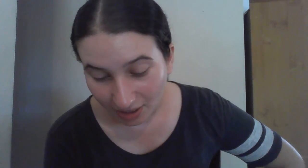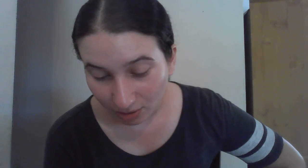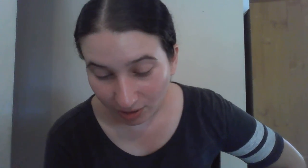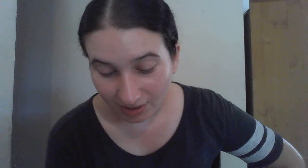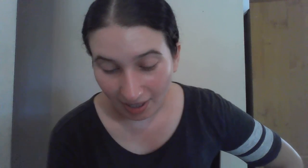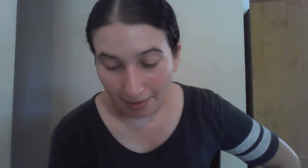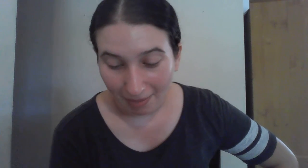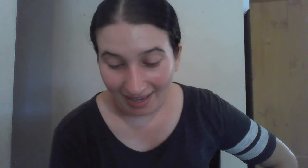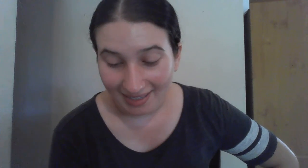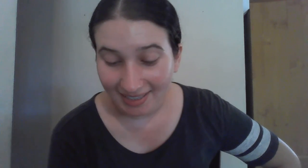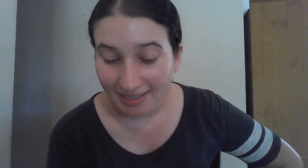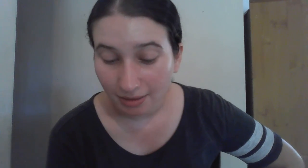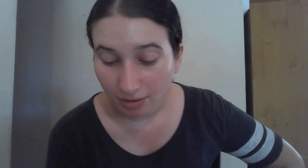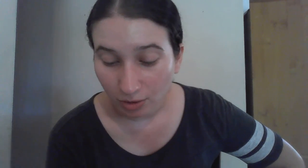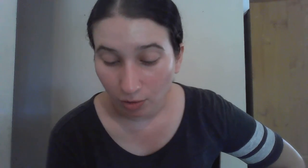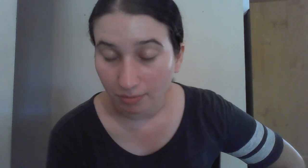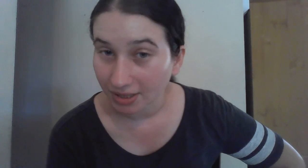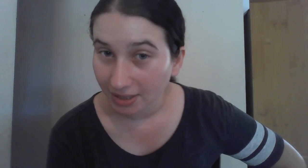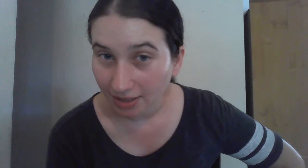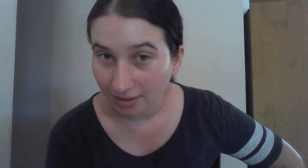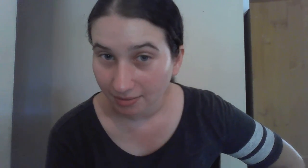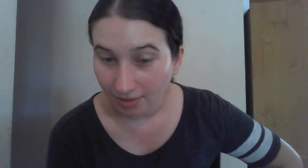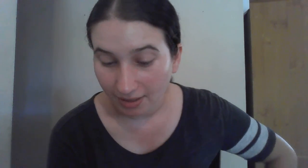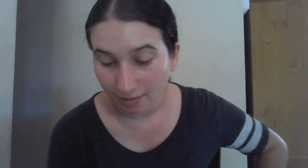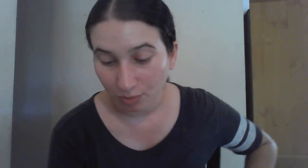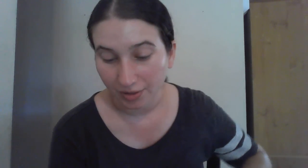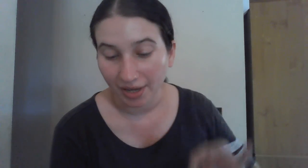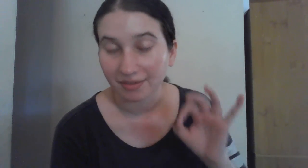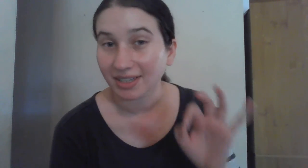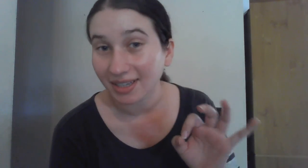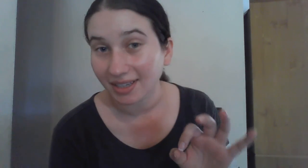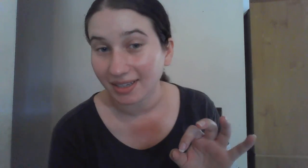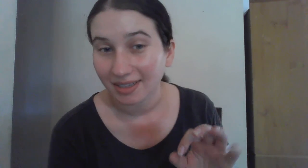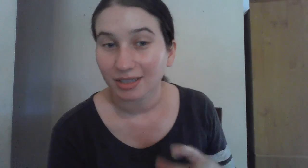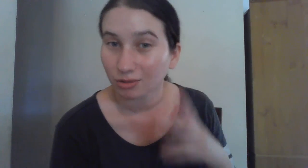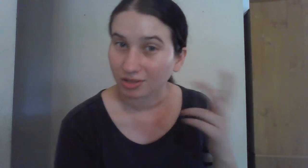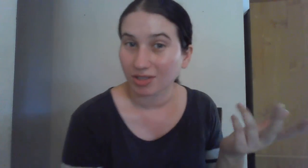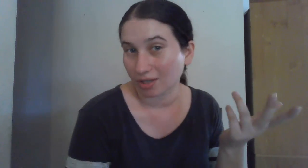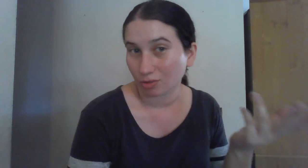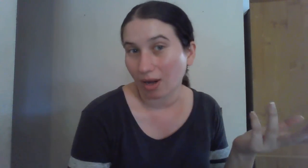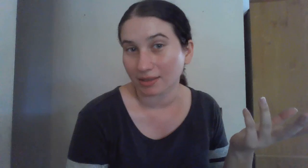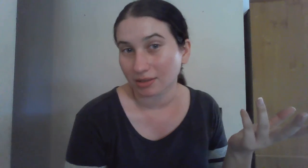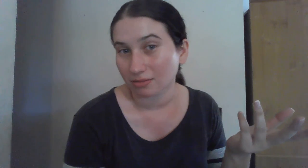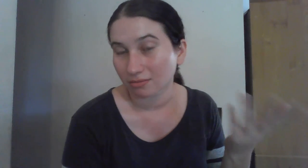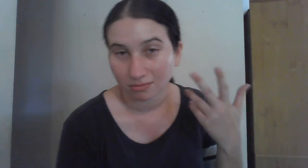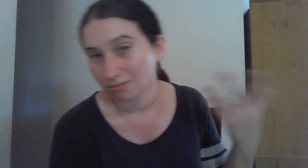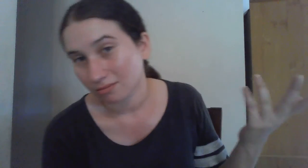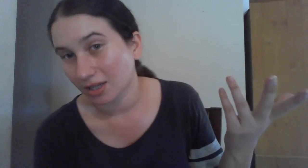You could say man he, know me he, right? The pronoun he, you can say twice. And